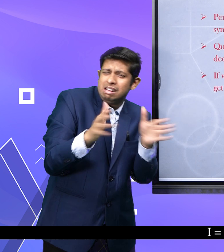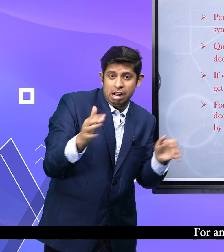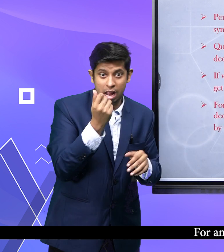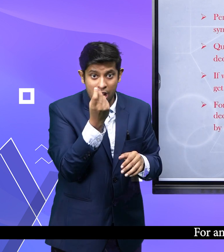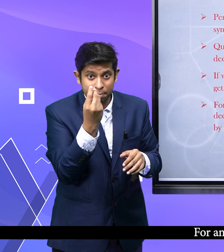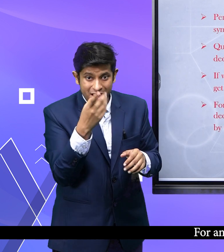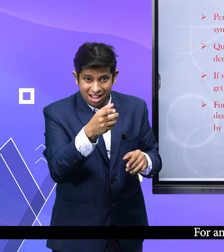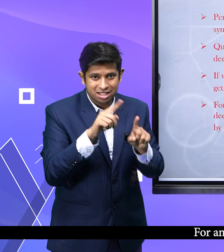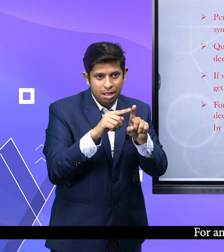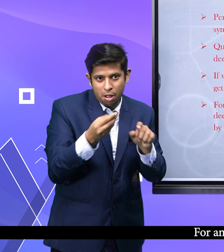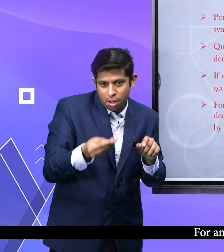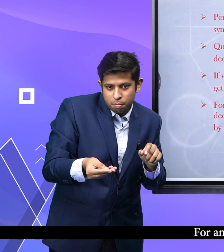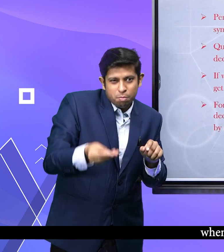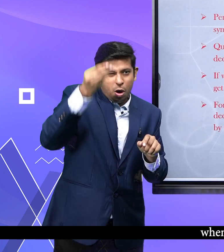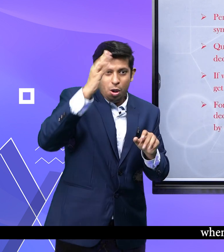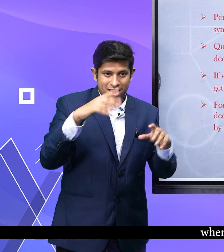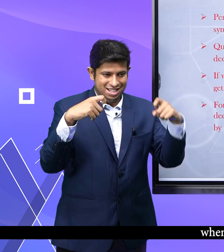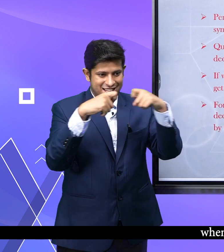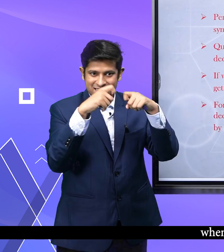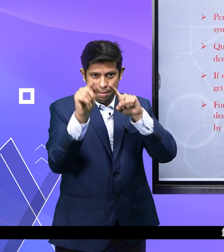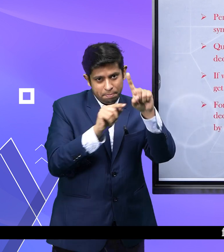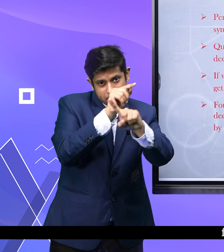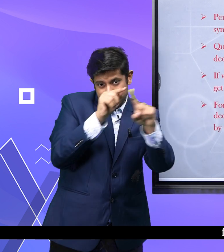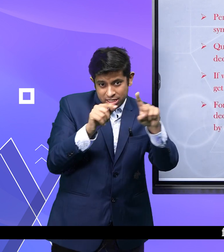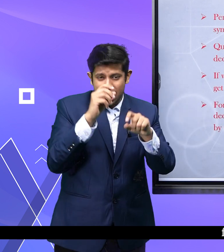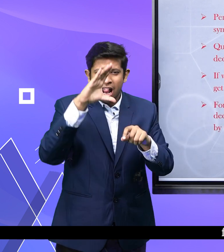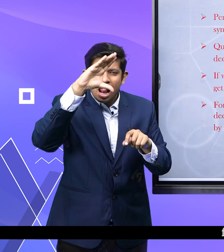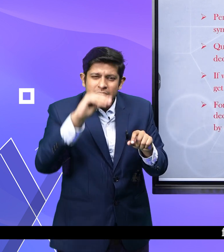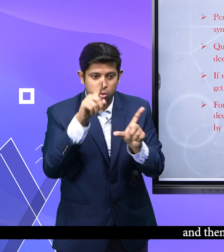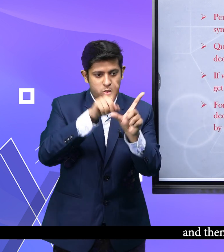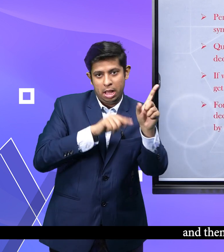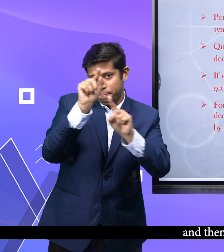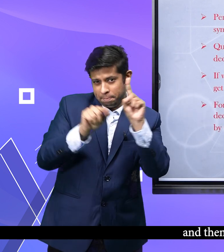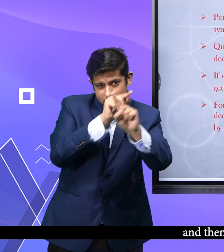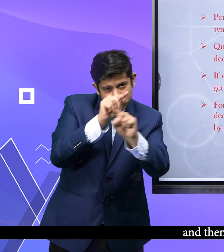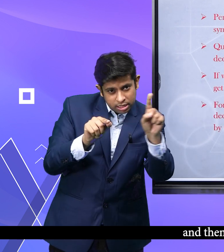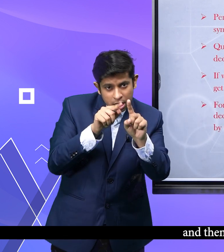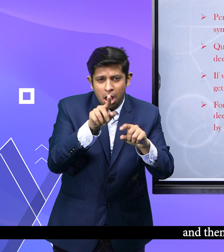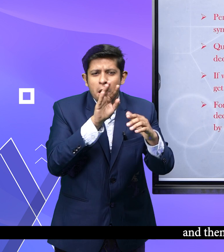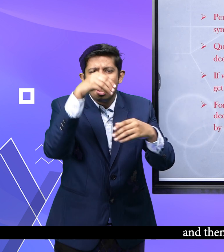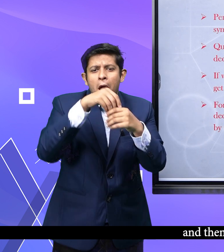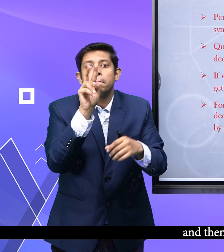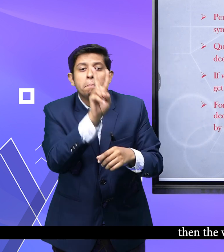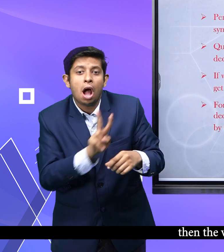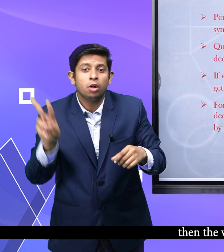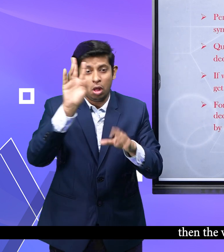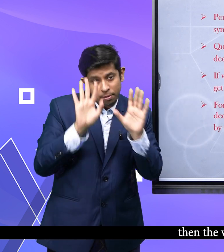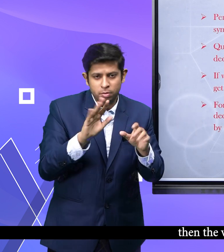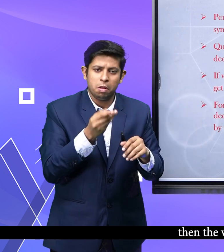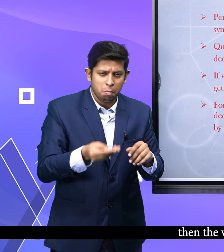For any given number, when it is increased first by x% and then decreased by y%, then the value of the number